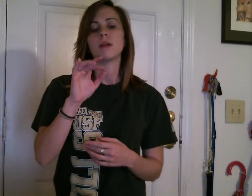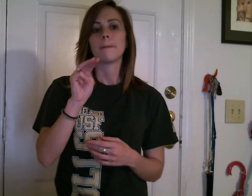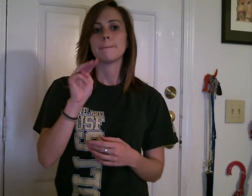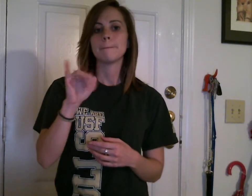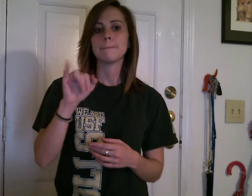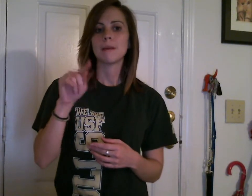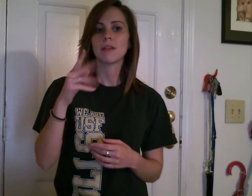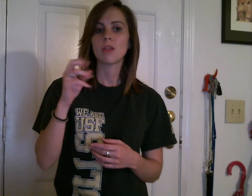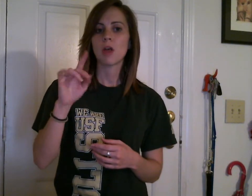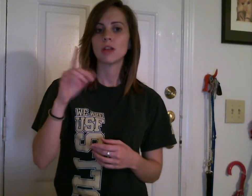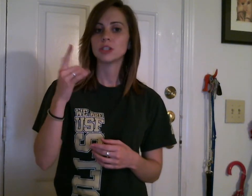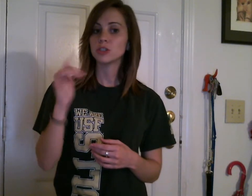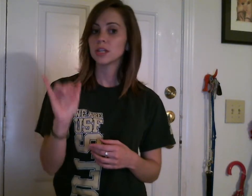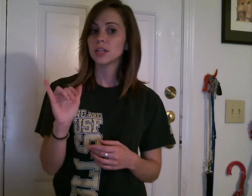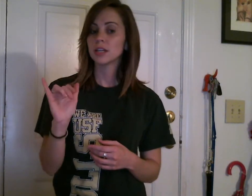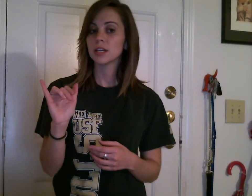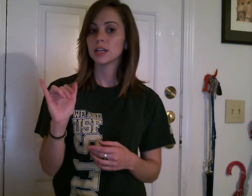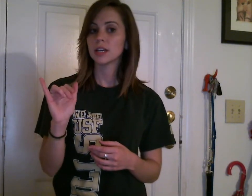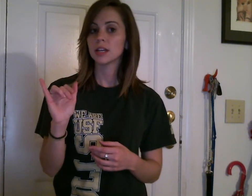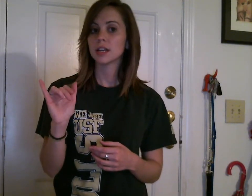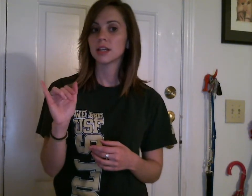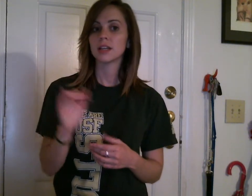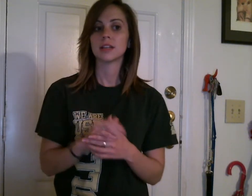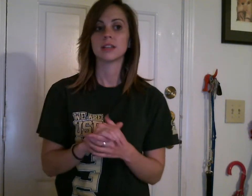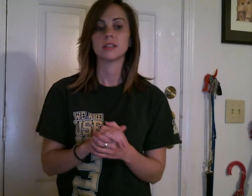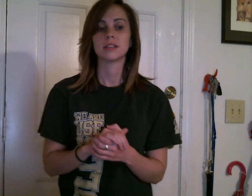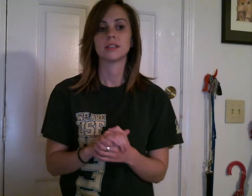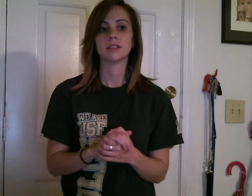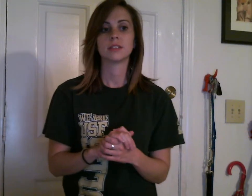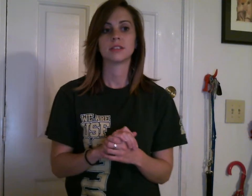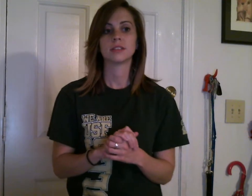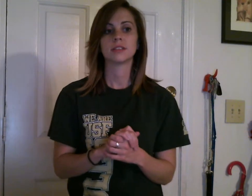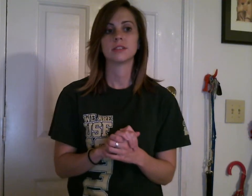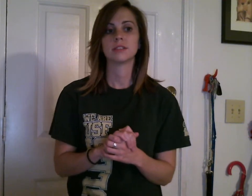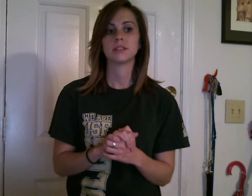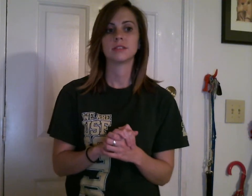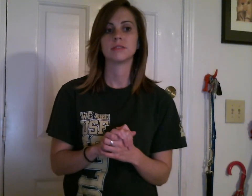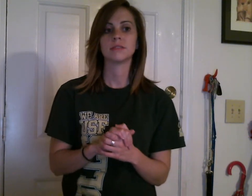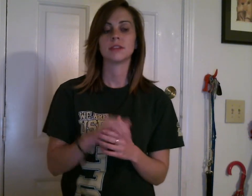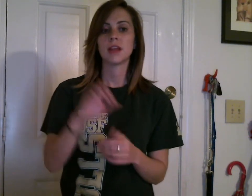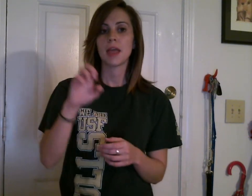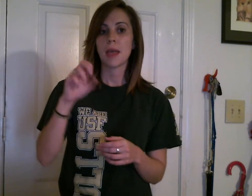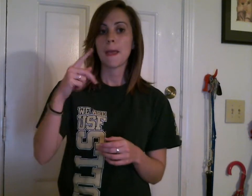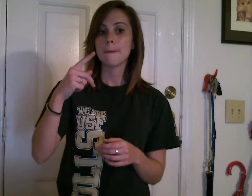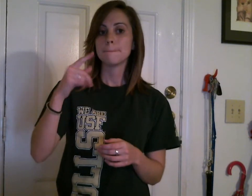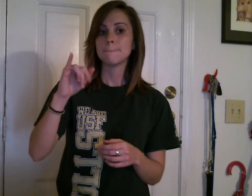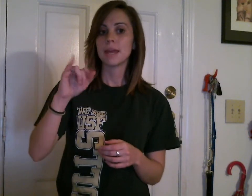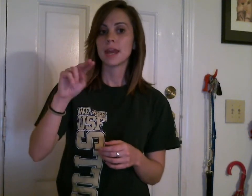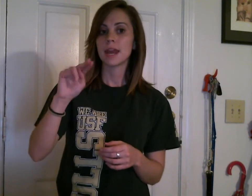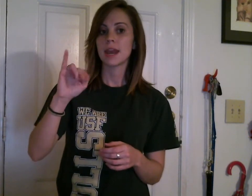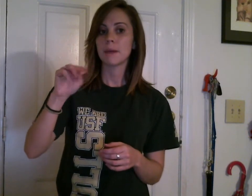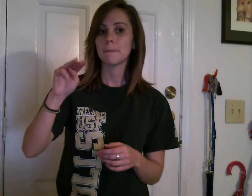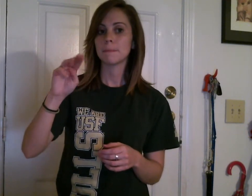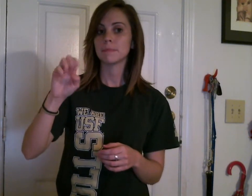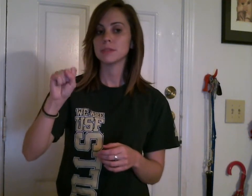Exactly. Take the letters and it creates another word. Or eponyms. Eponyms are words that are, or terms that